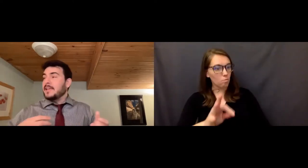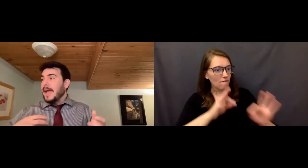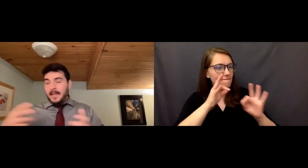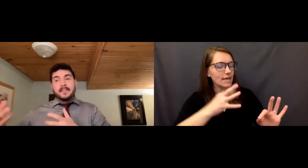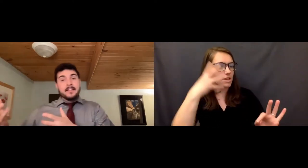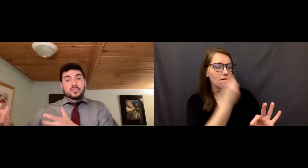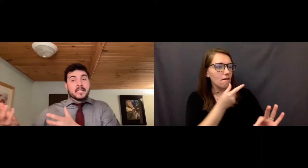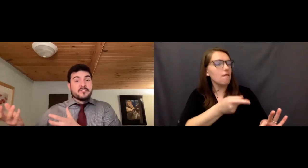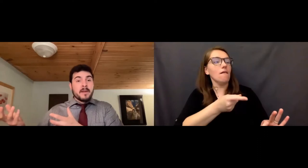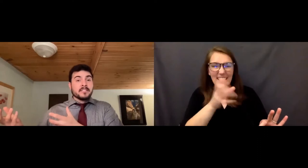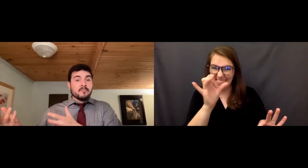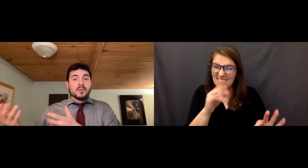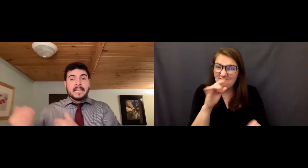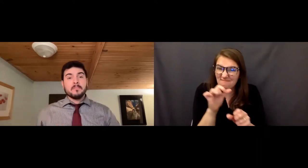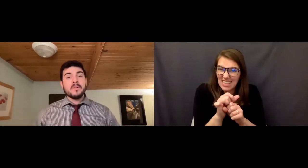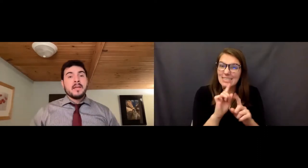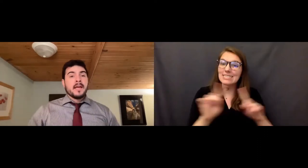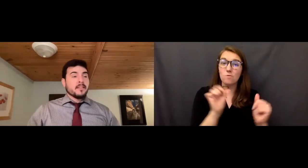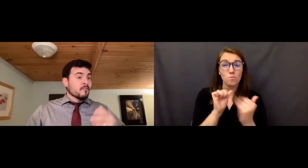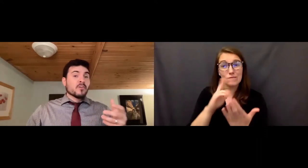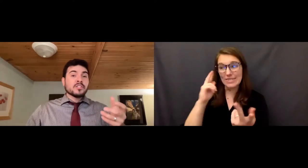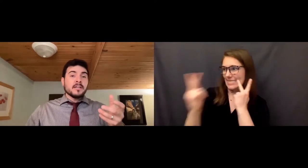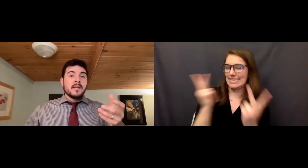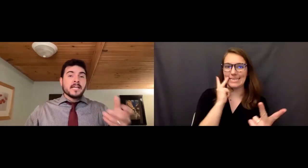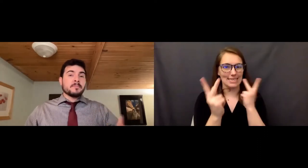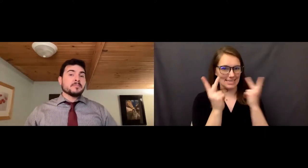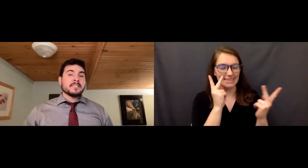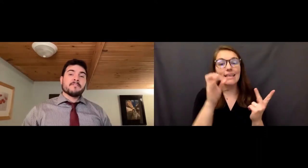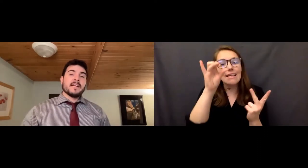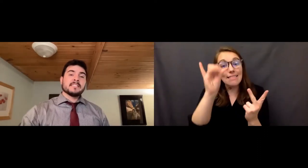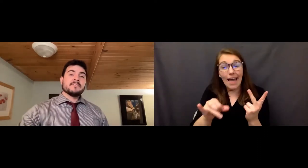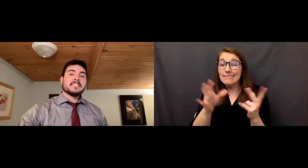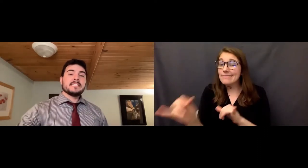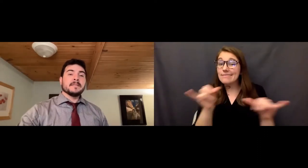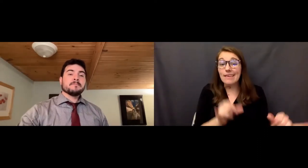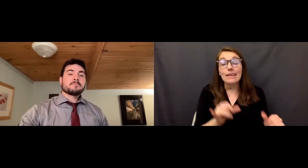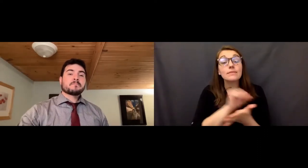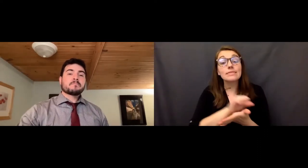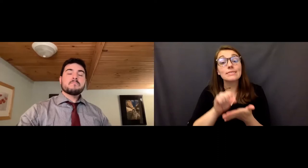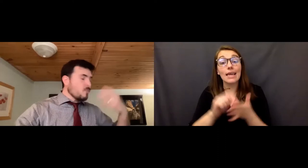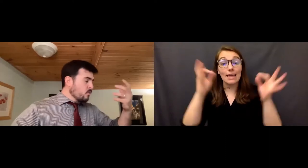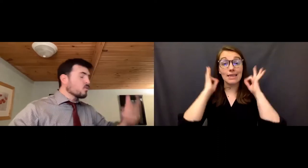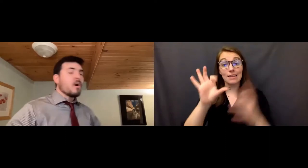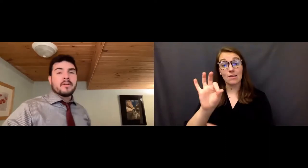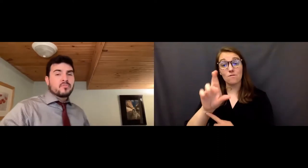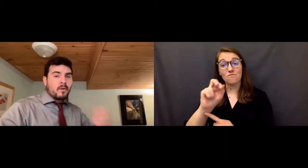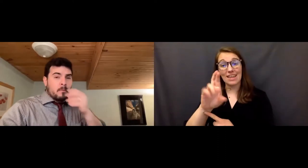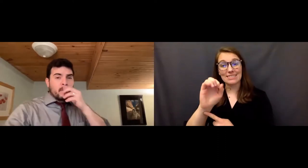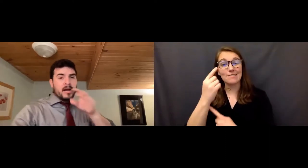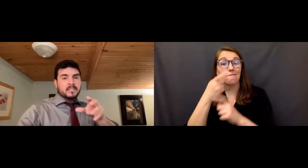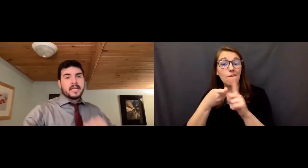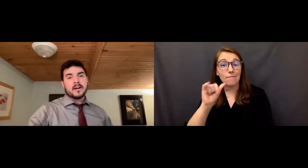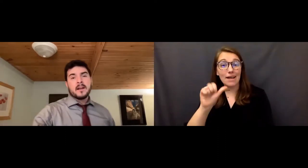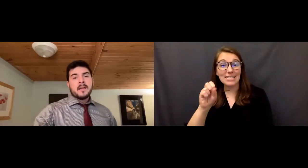illustrated in the transformation, for example, and the conversion experienced by St. Francis of Assisi. You'll recall that story,